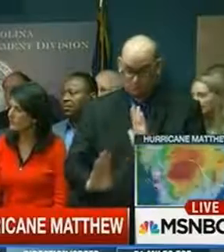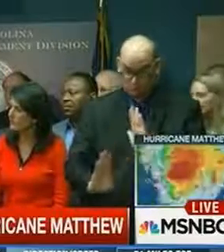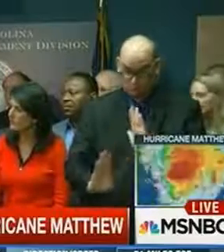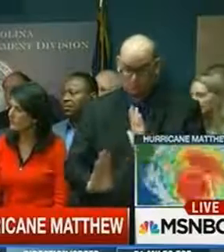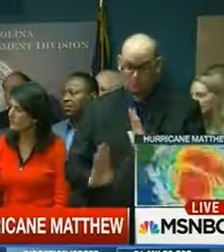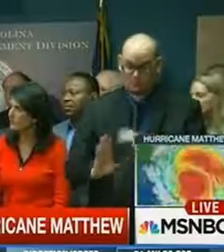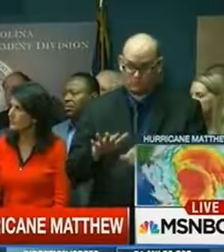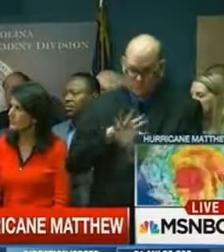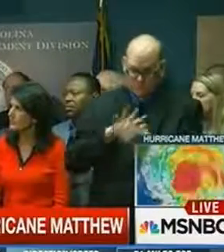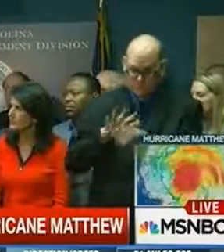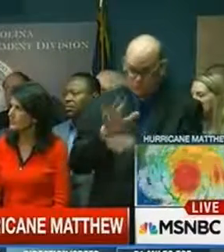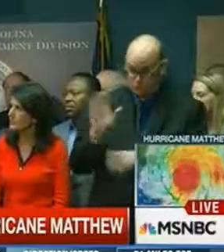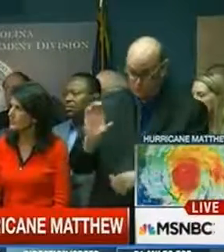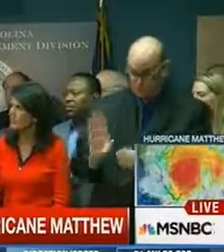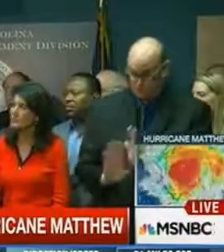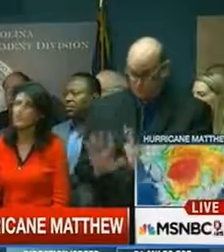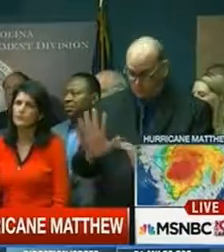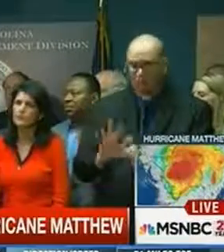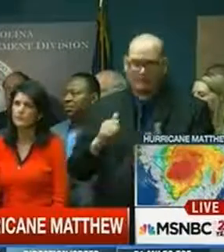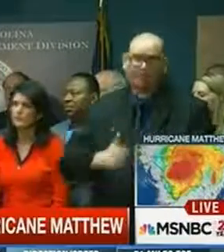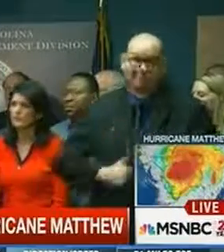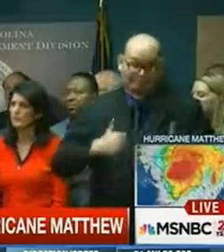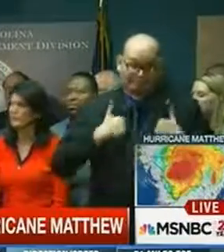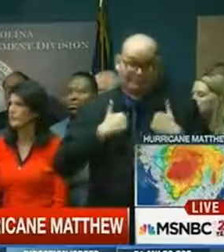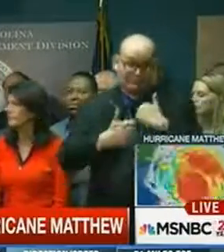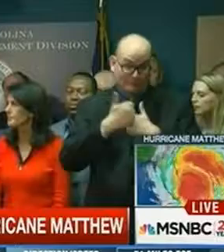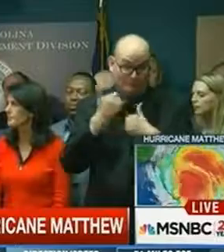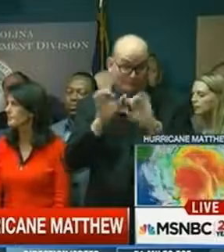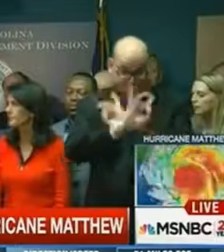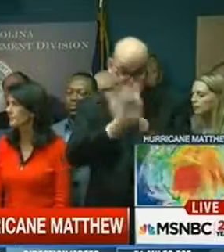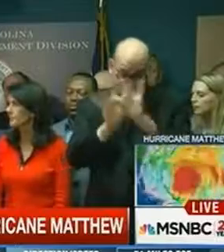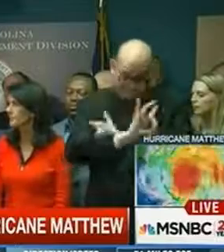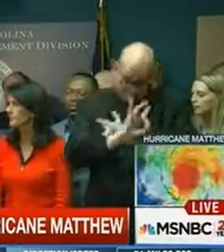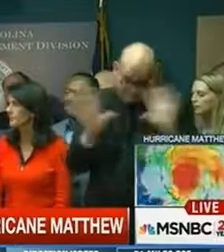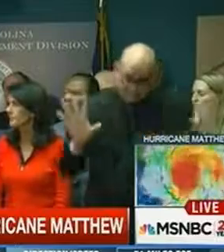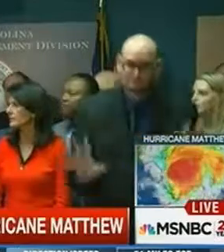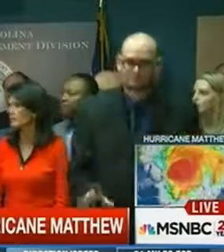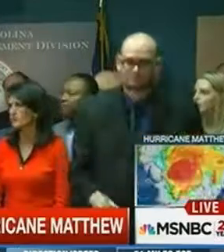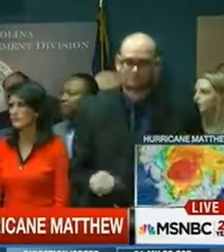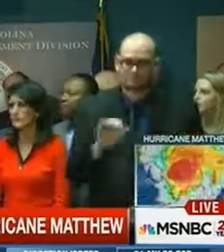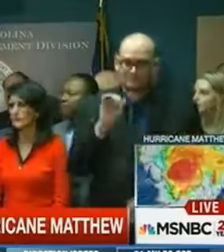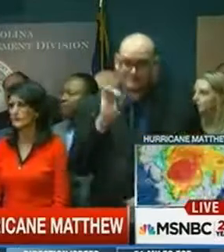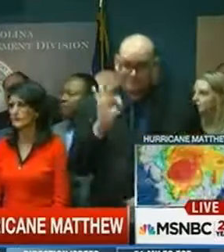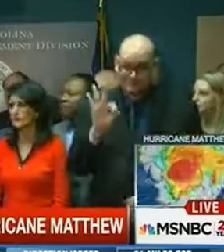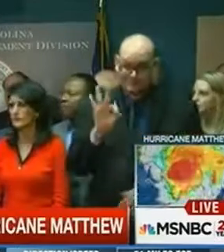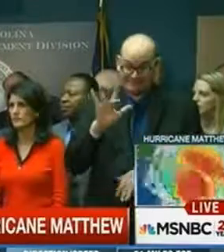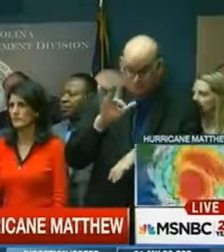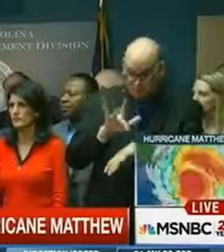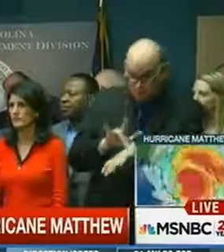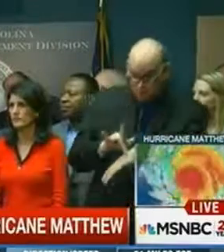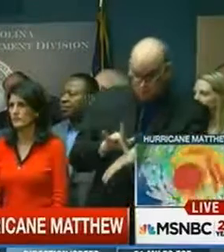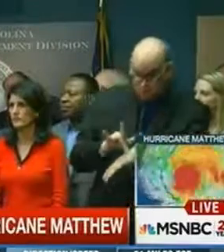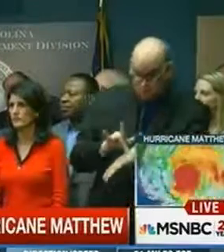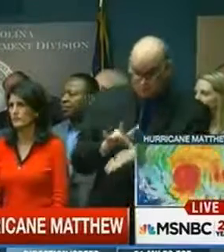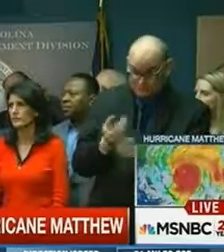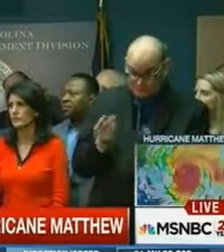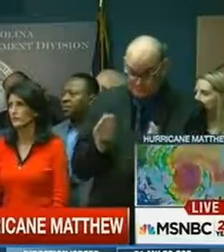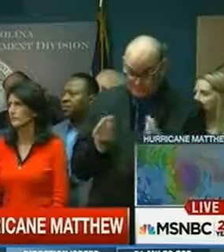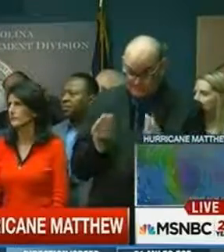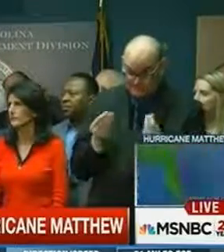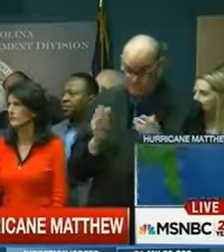In a worst-case scenario, if this storm makes landfall, storm surge inundation, so that's how high the water will get above normally dry ground, could